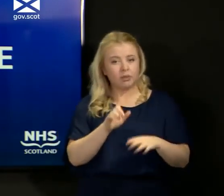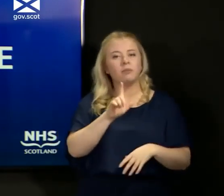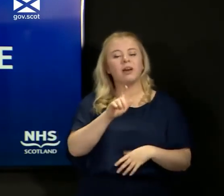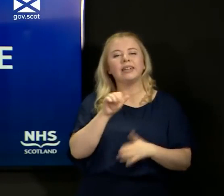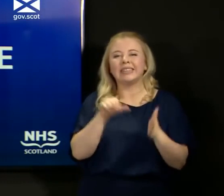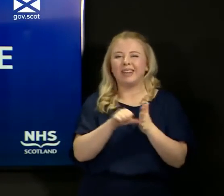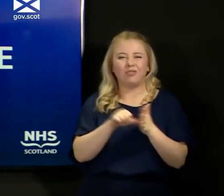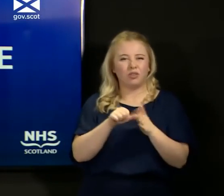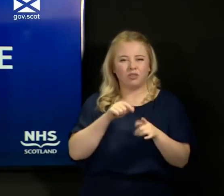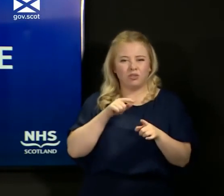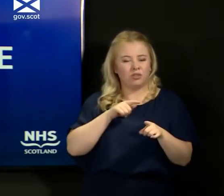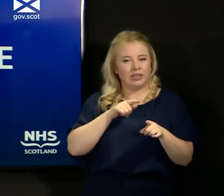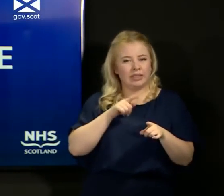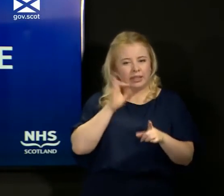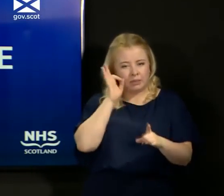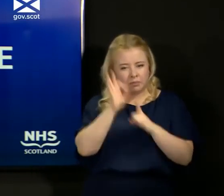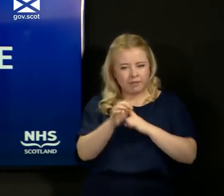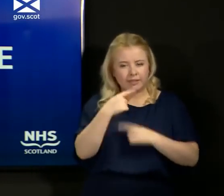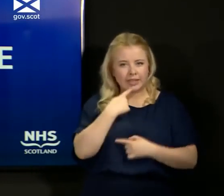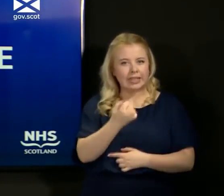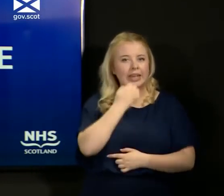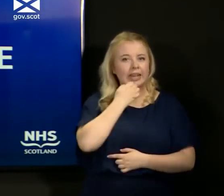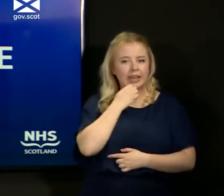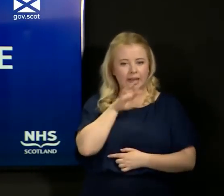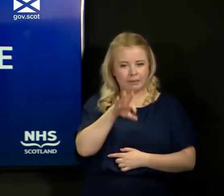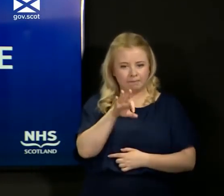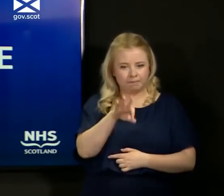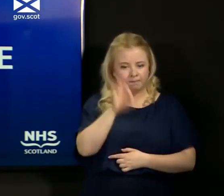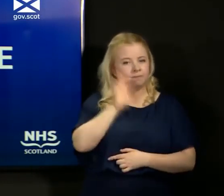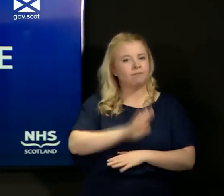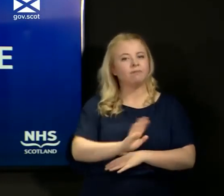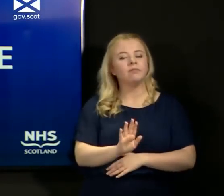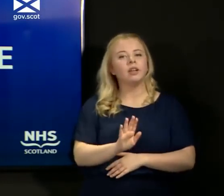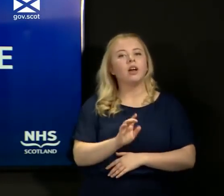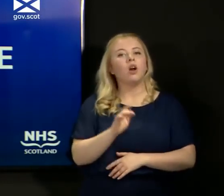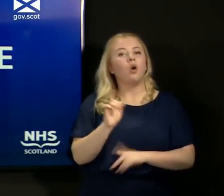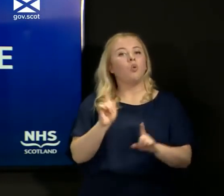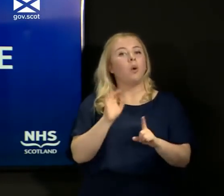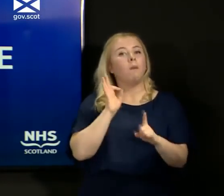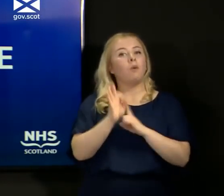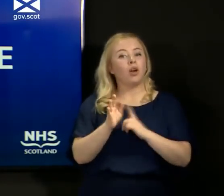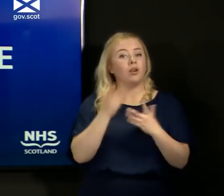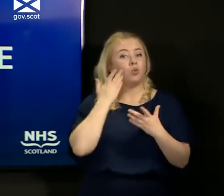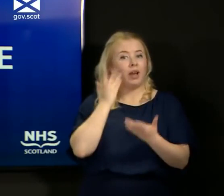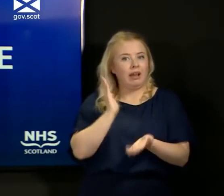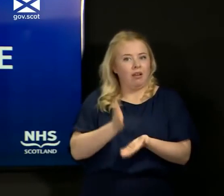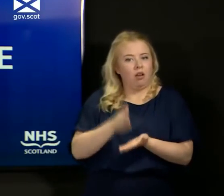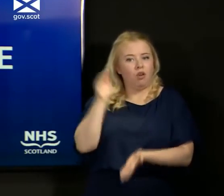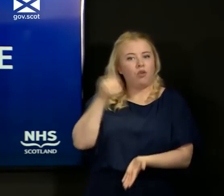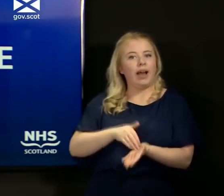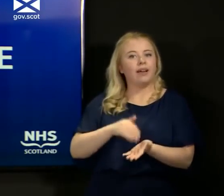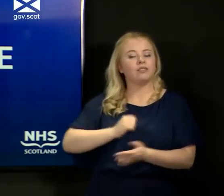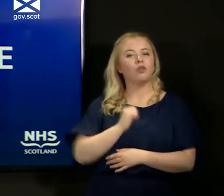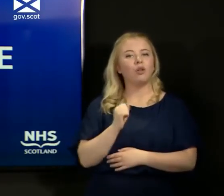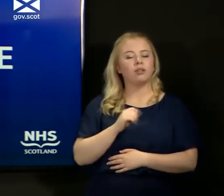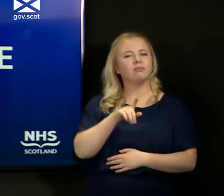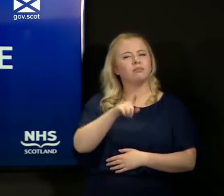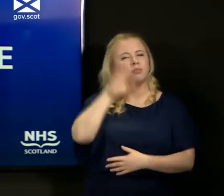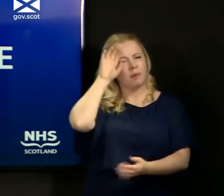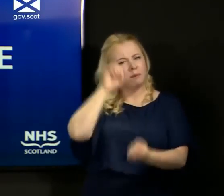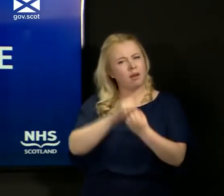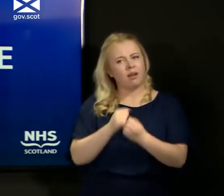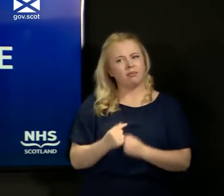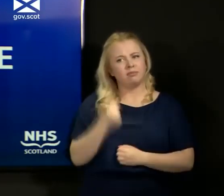than that and kind of say with any kind of certainty at what point these viruses may have been introduced. You remember at that time of the